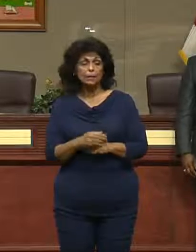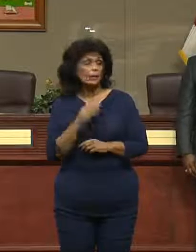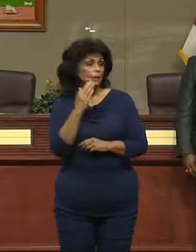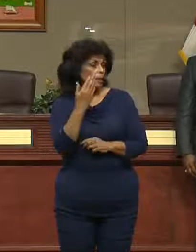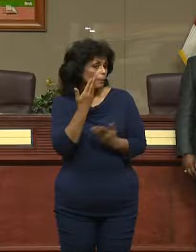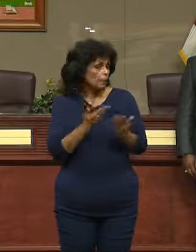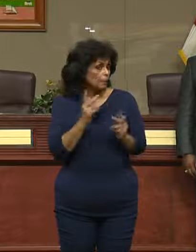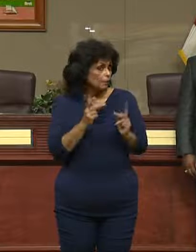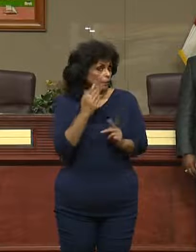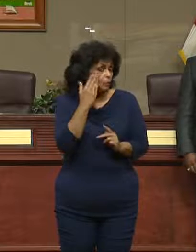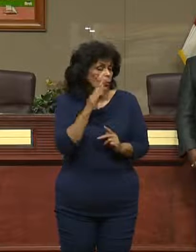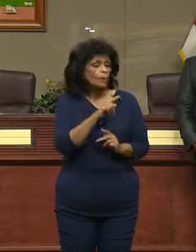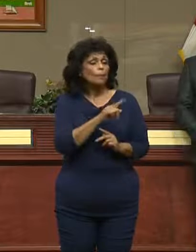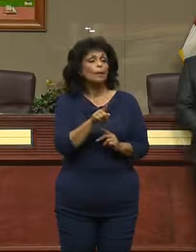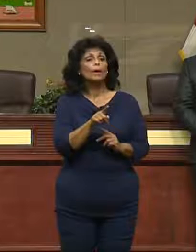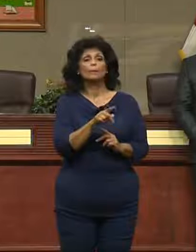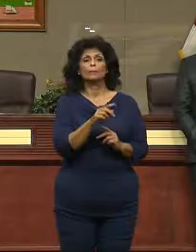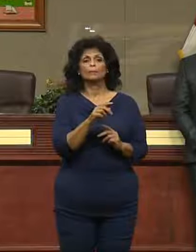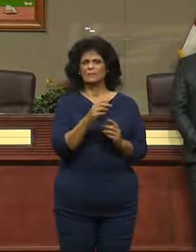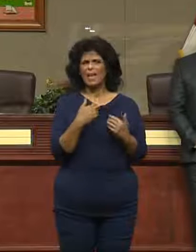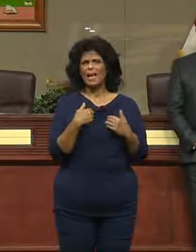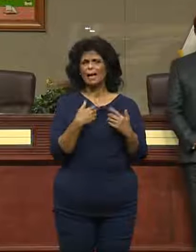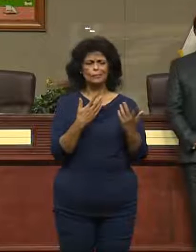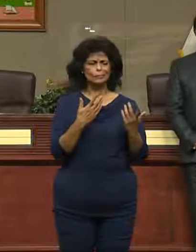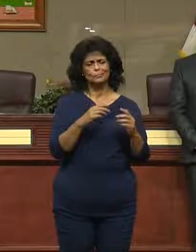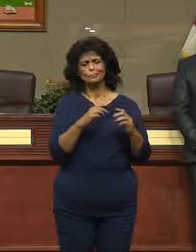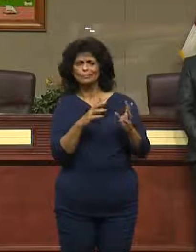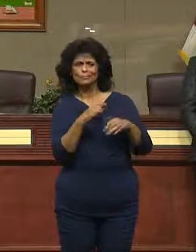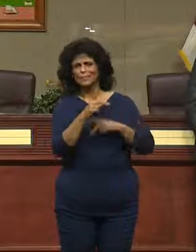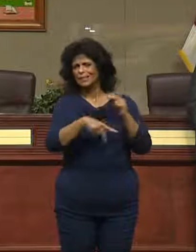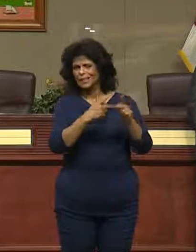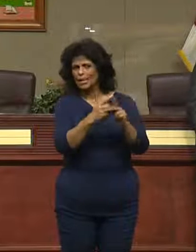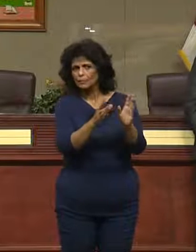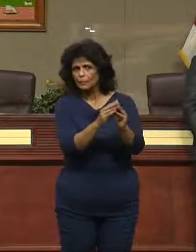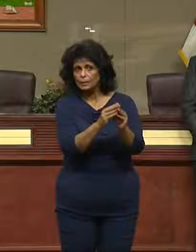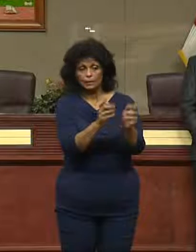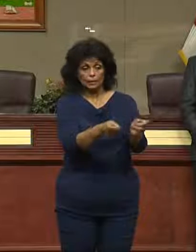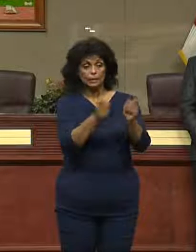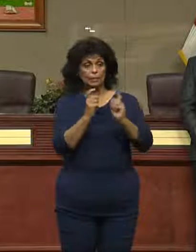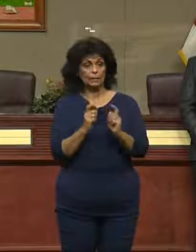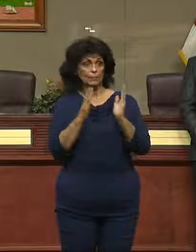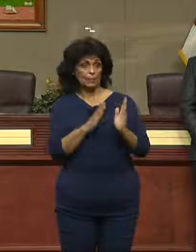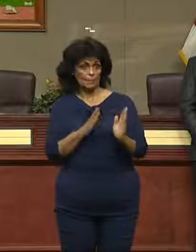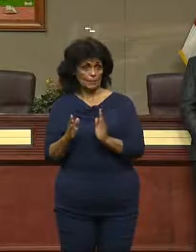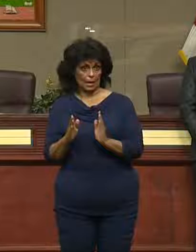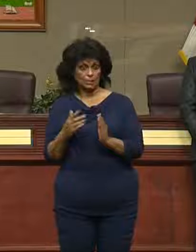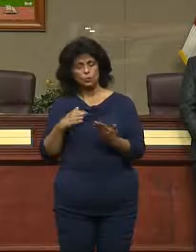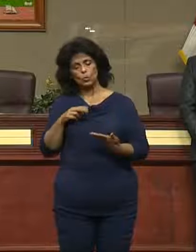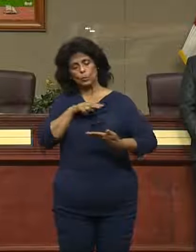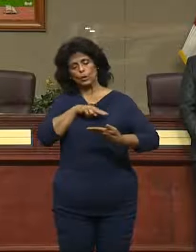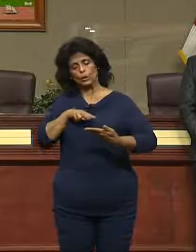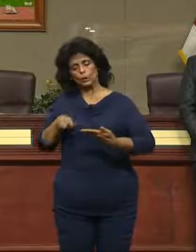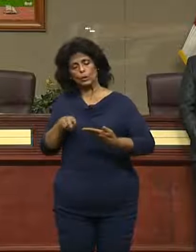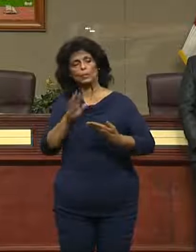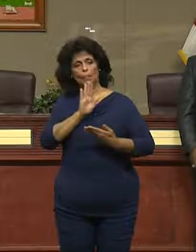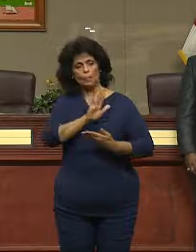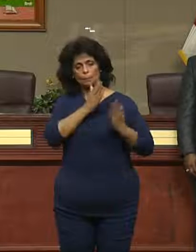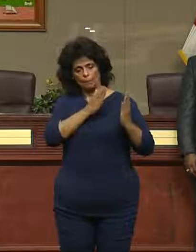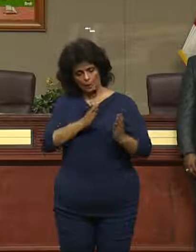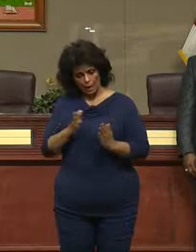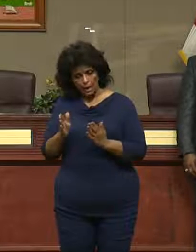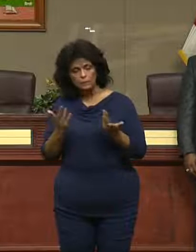to us with regard to a COVID safety plan is what we call them. We're looking to make sure that they're meeting all the mandates and